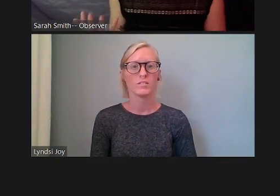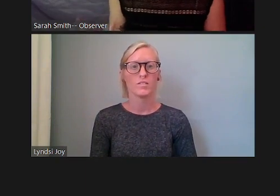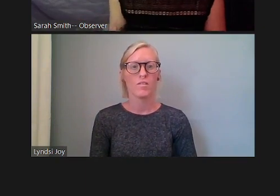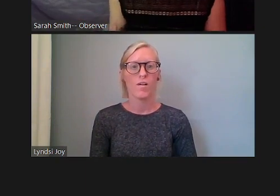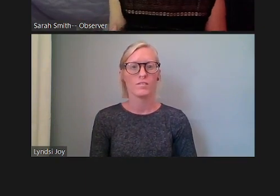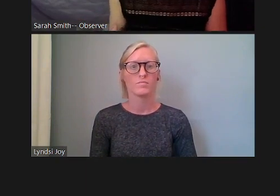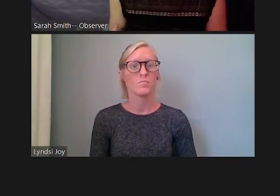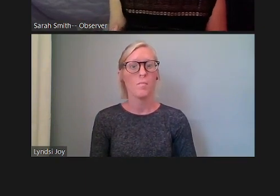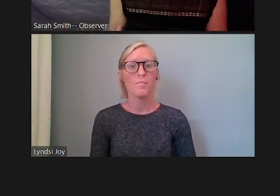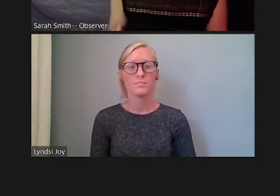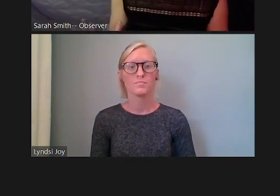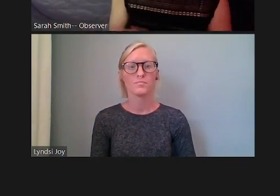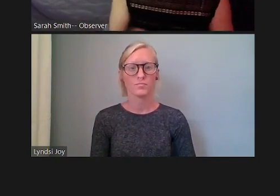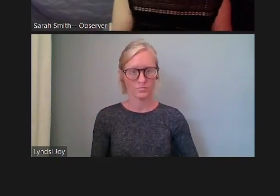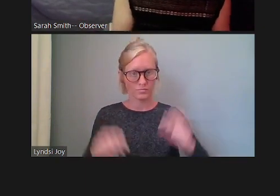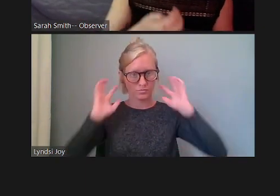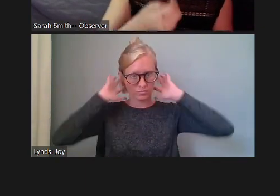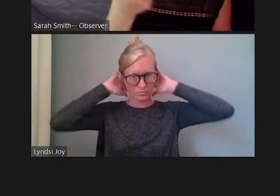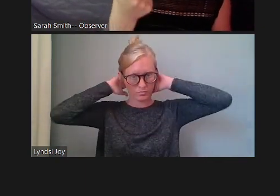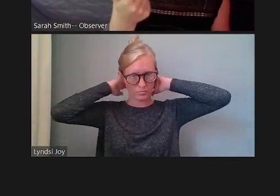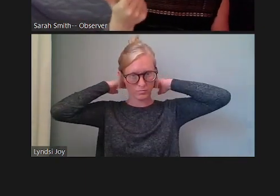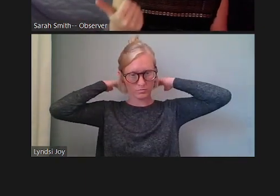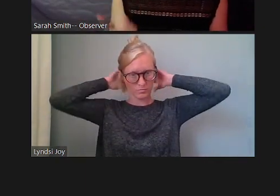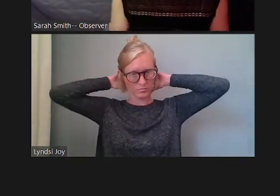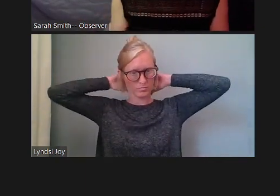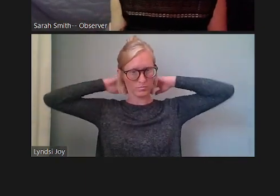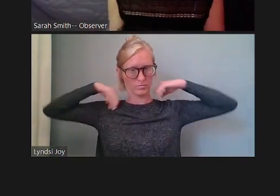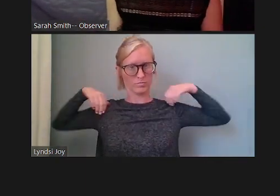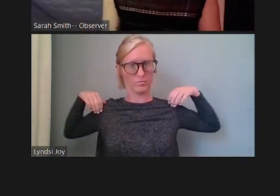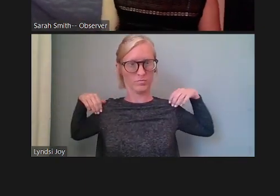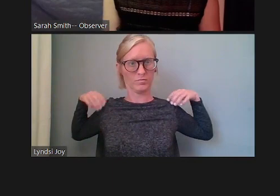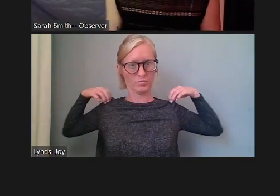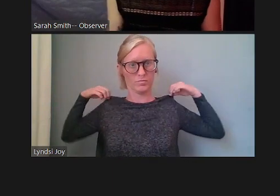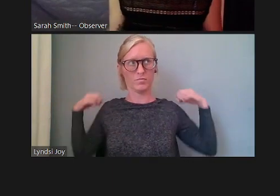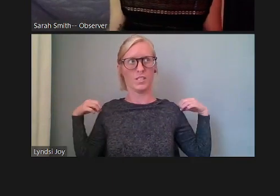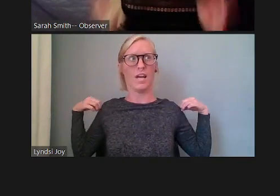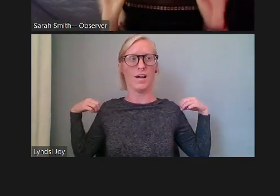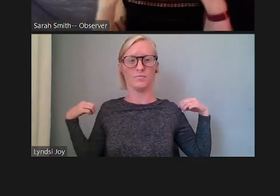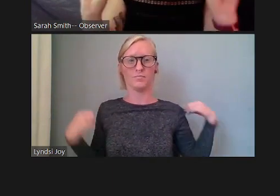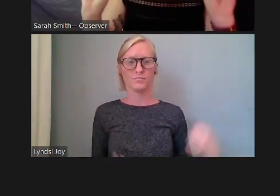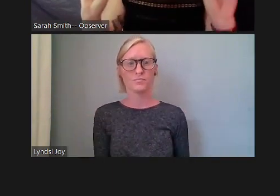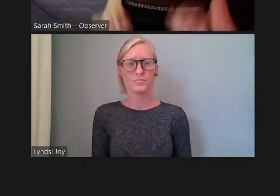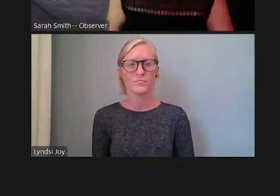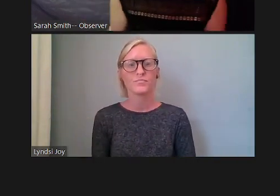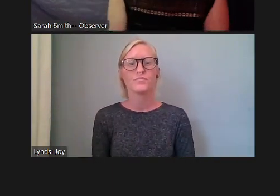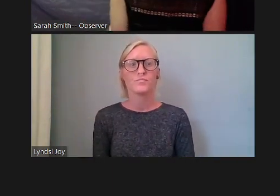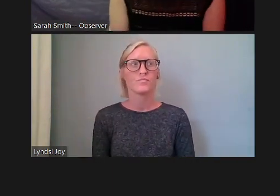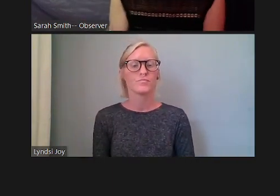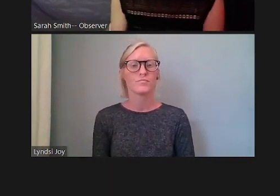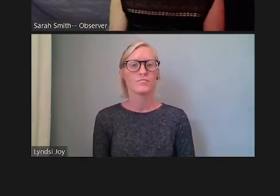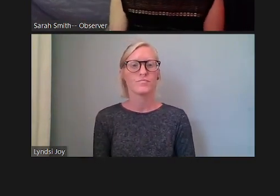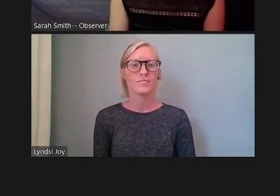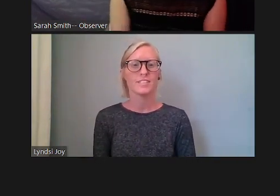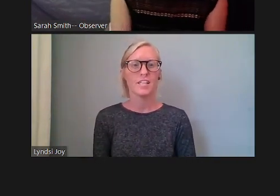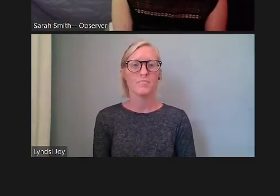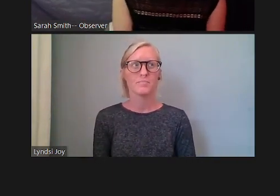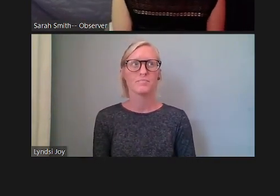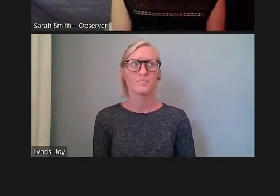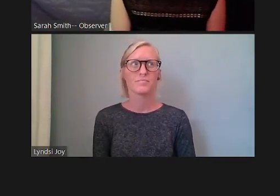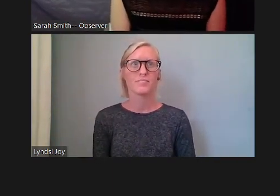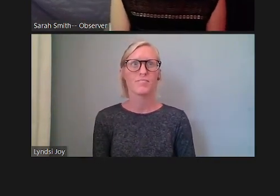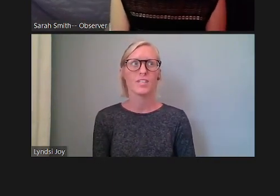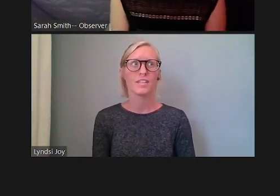probably sign a few. I don't think I would admit all of them, but I would probably do a few. And I was like, cool, thanks.